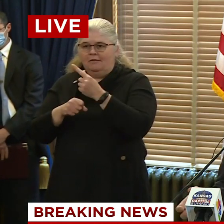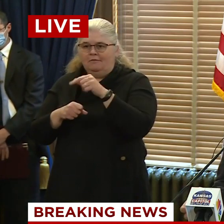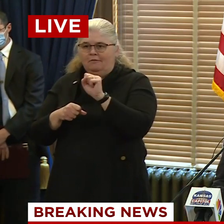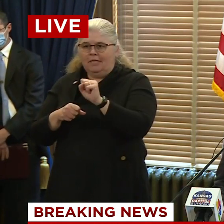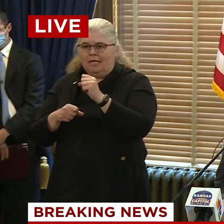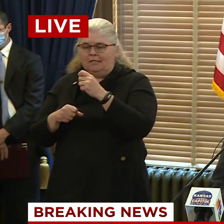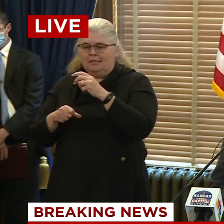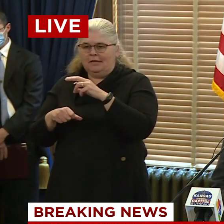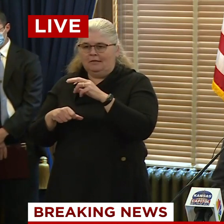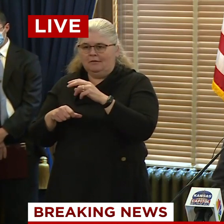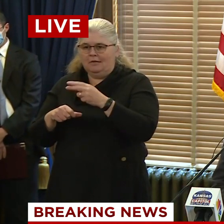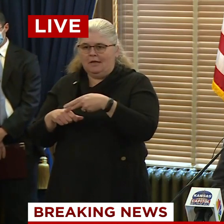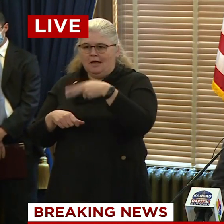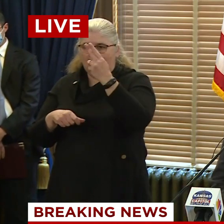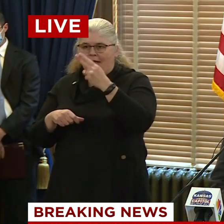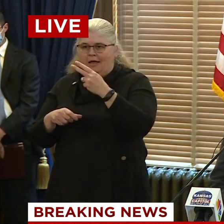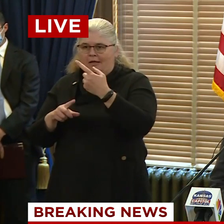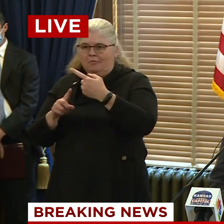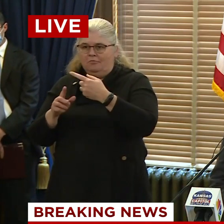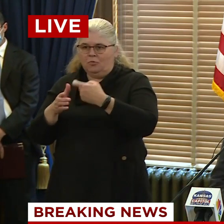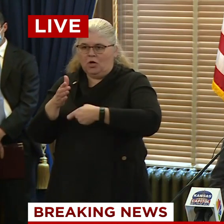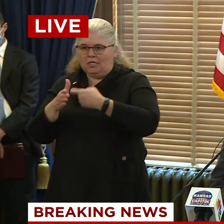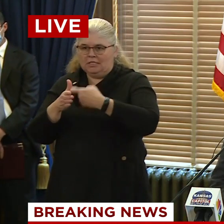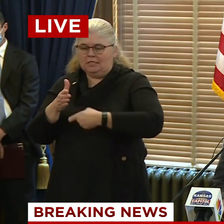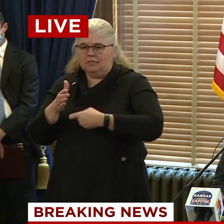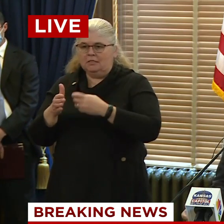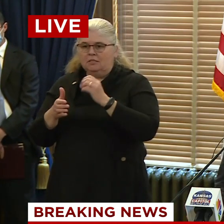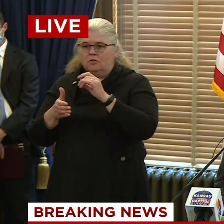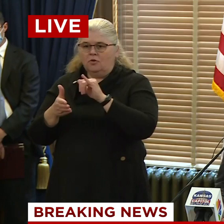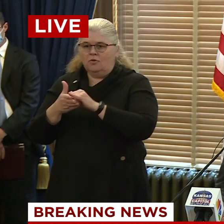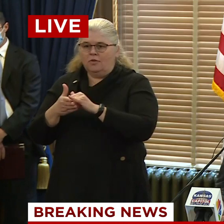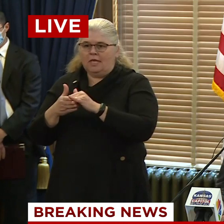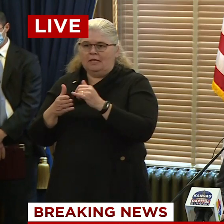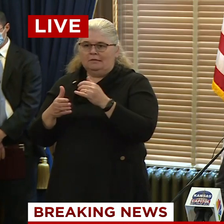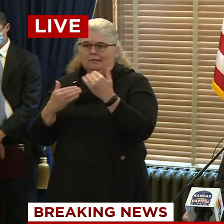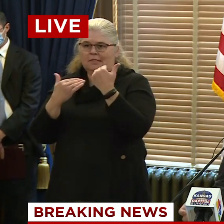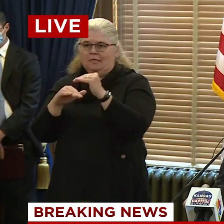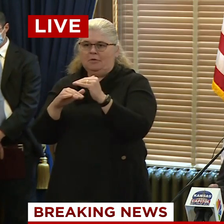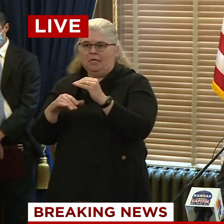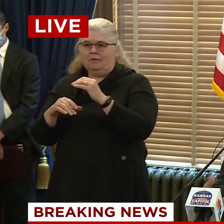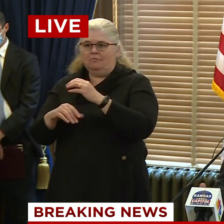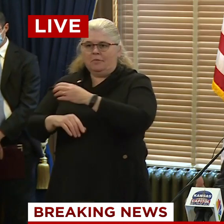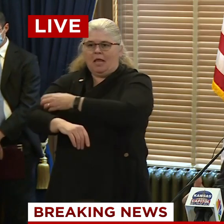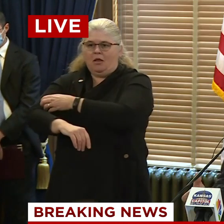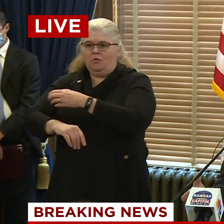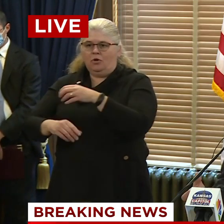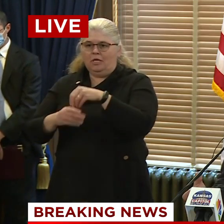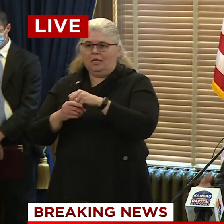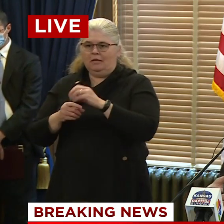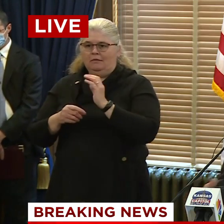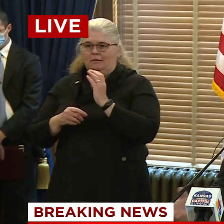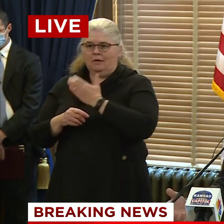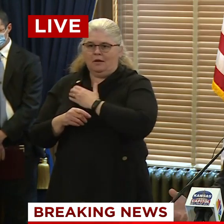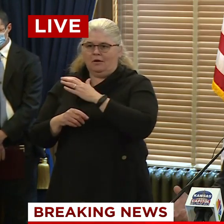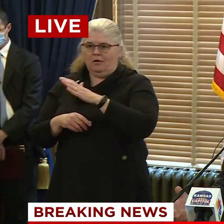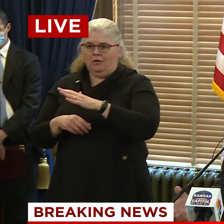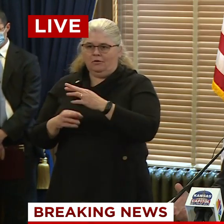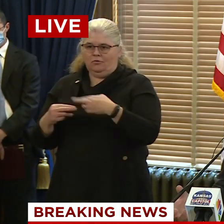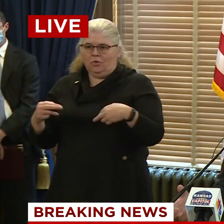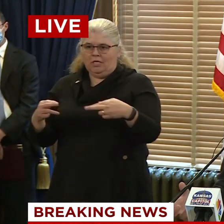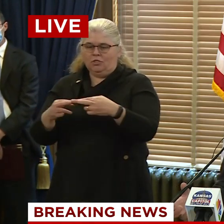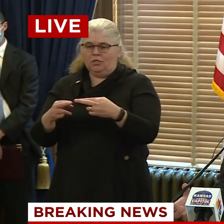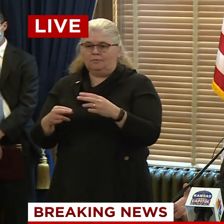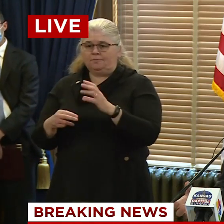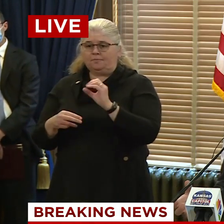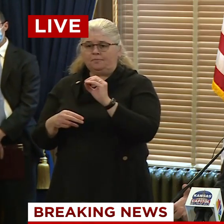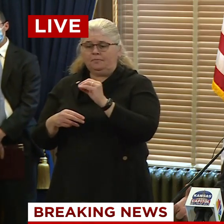events, which is limiting the availability of power throughout our region at a time where all of our customers have